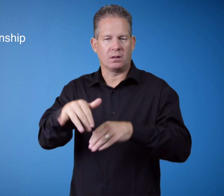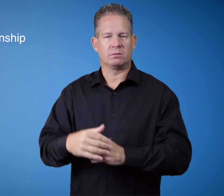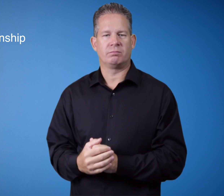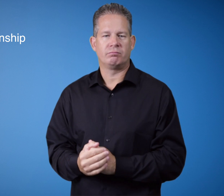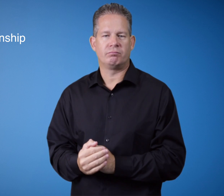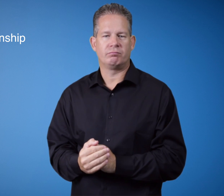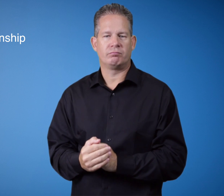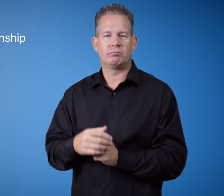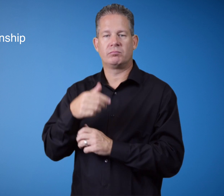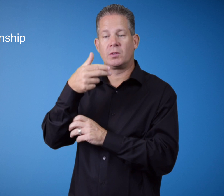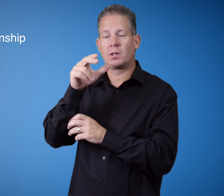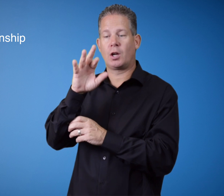you on this.